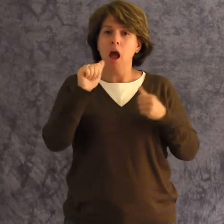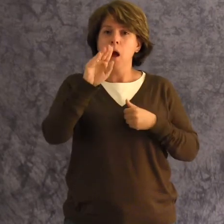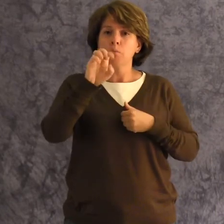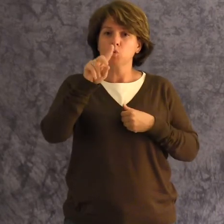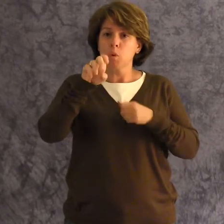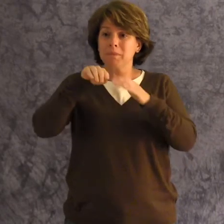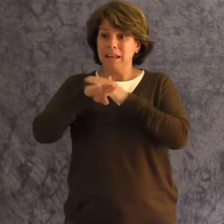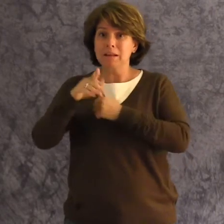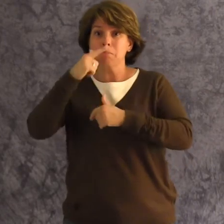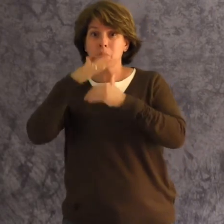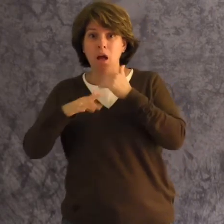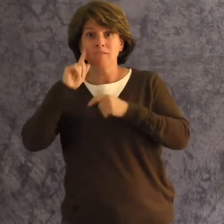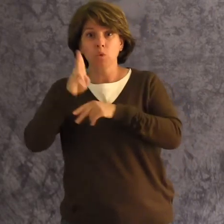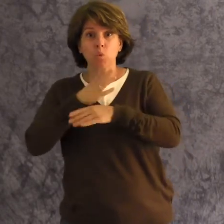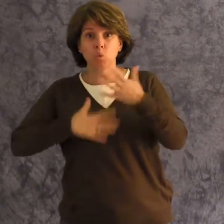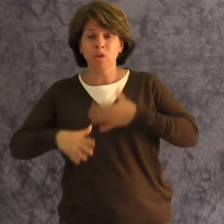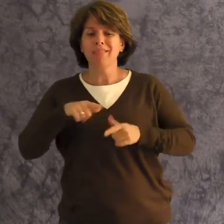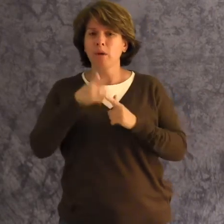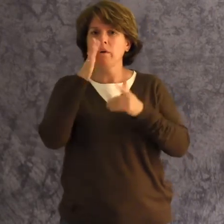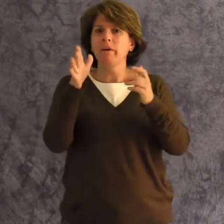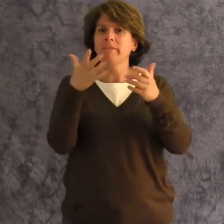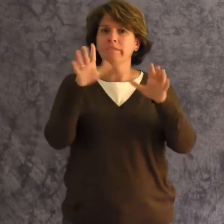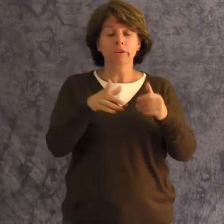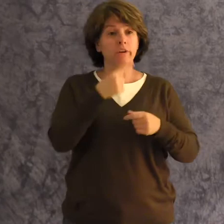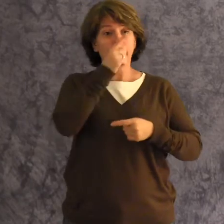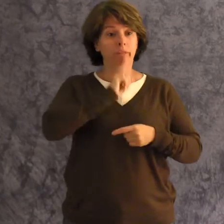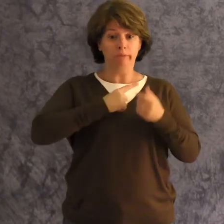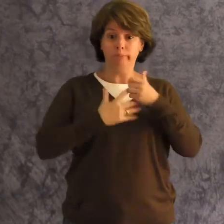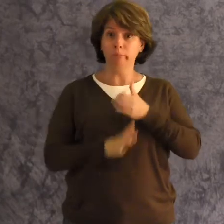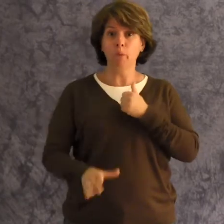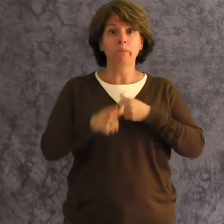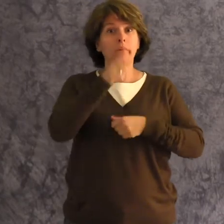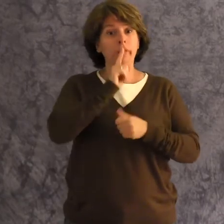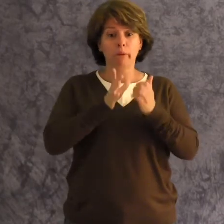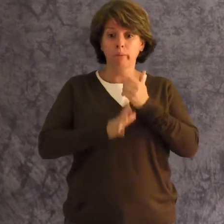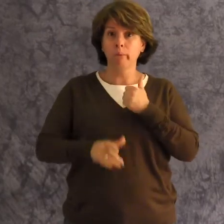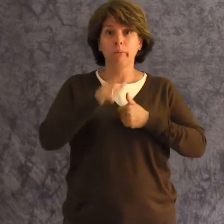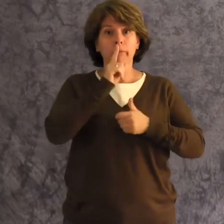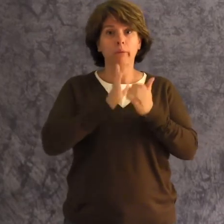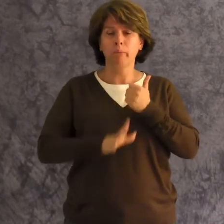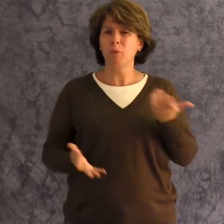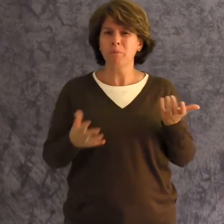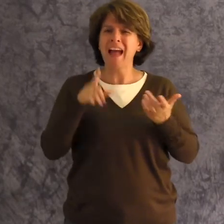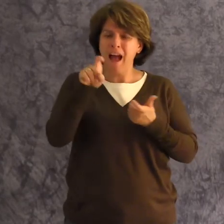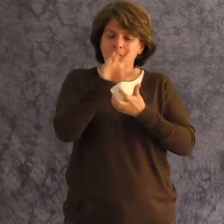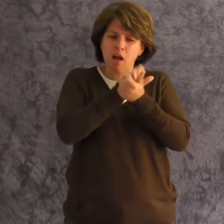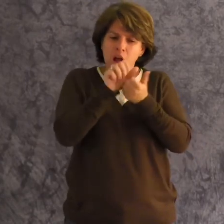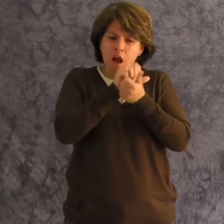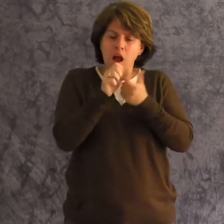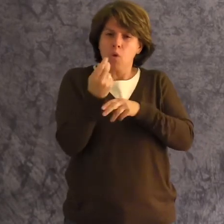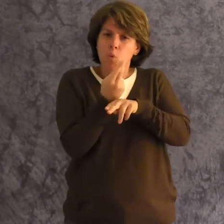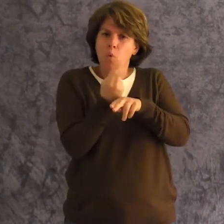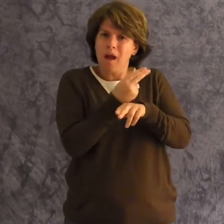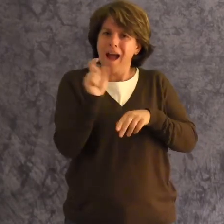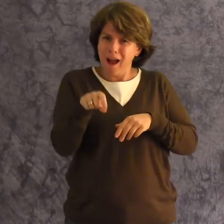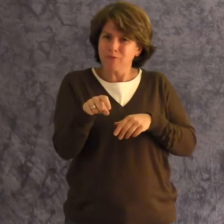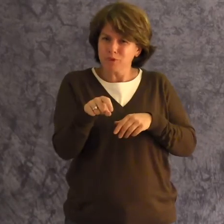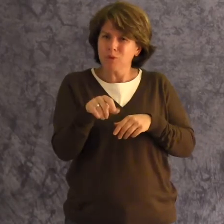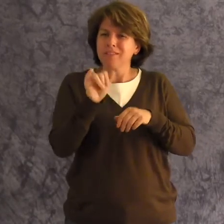body. Absorption technically is going to involve moving the products of fats, sugars and proteins, minerals